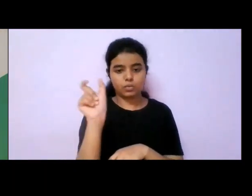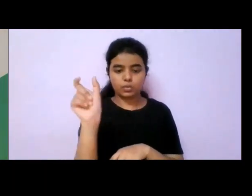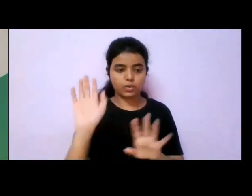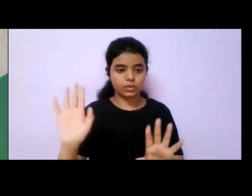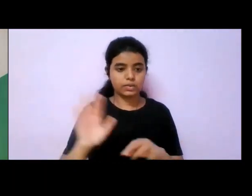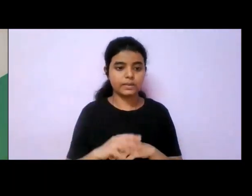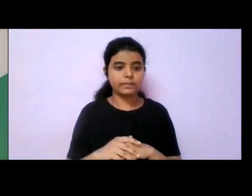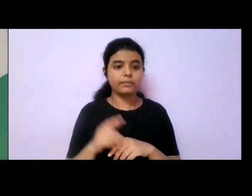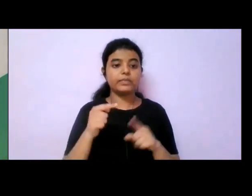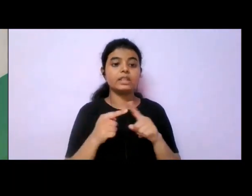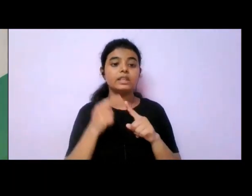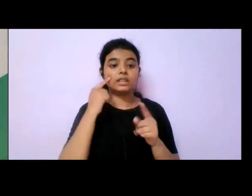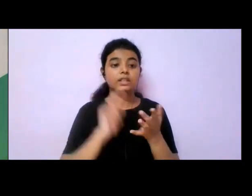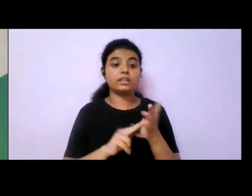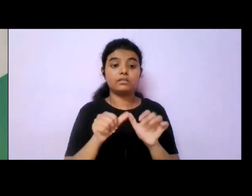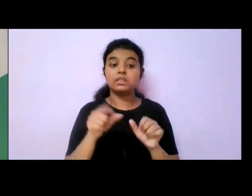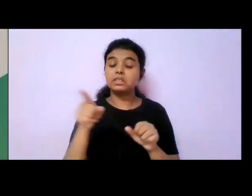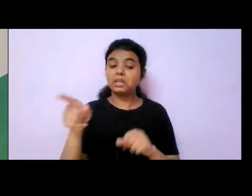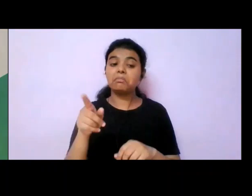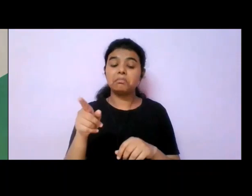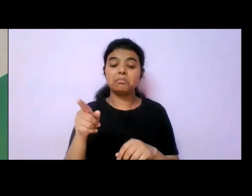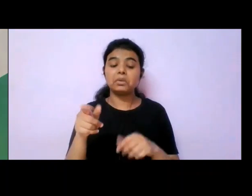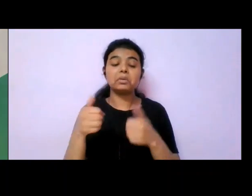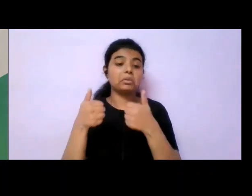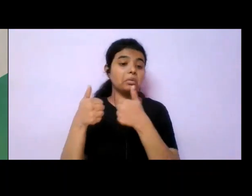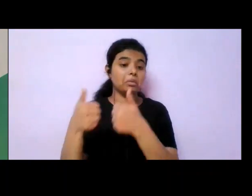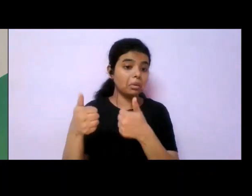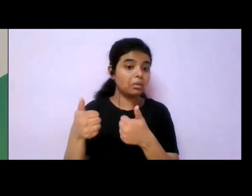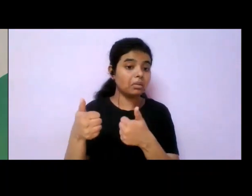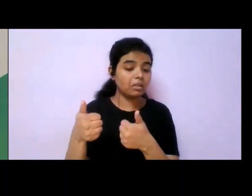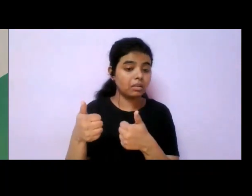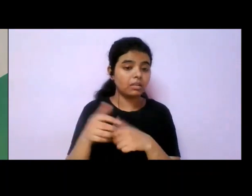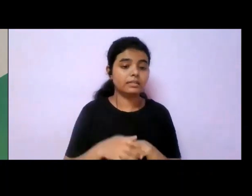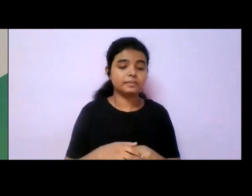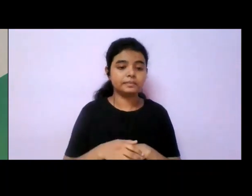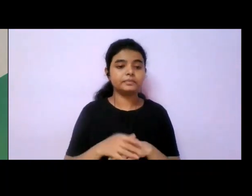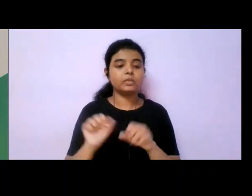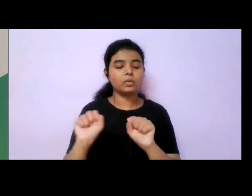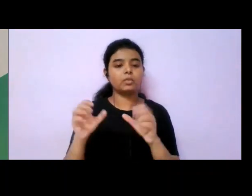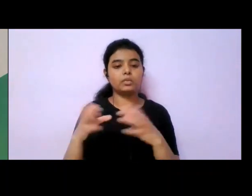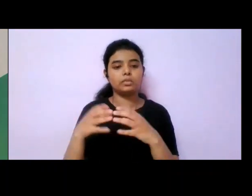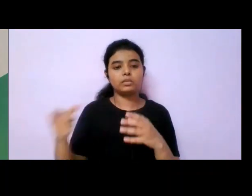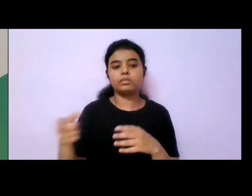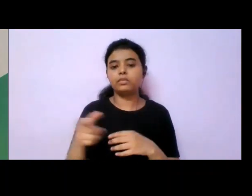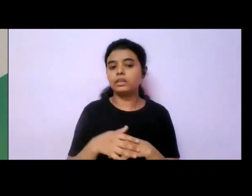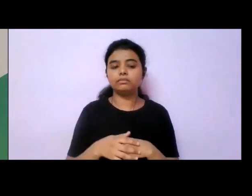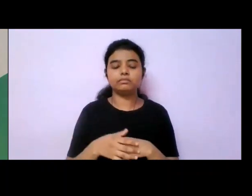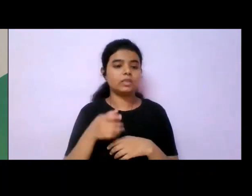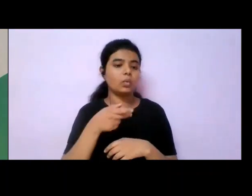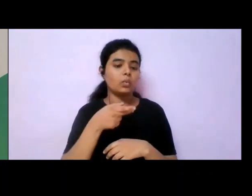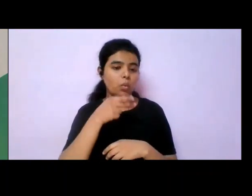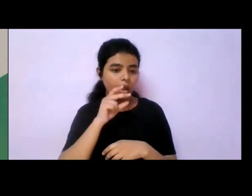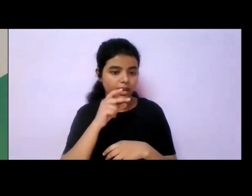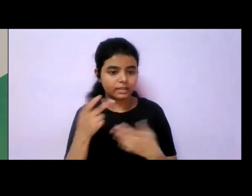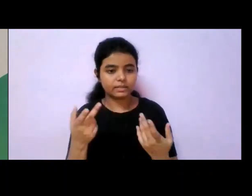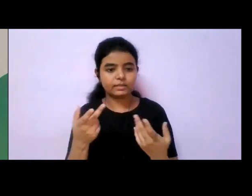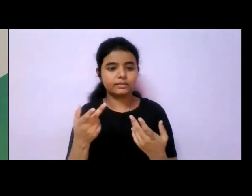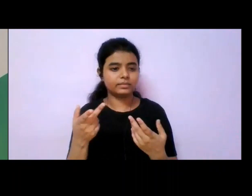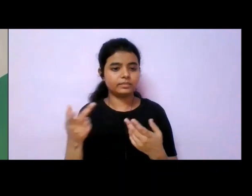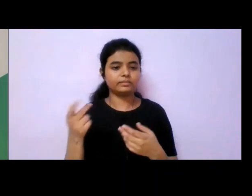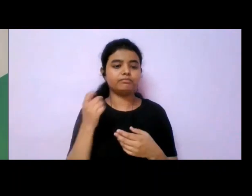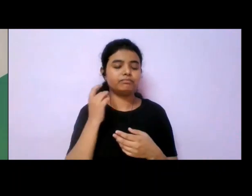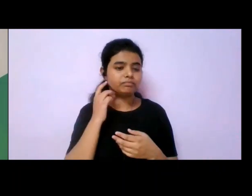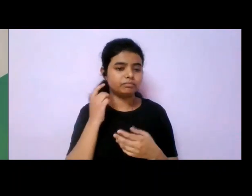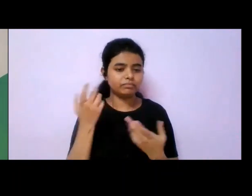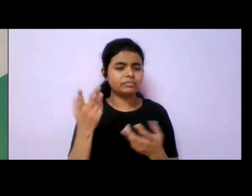Tina, by the way, is known as one of the good staff by the group. Known to like a drink of wine or five, she's also known by members of the